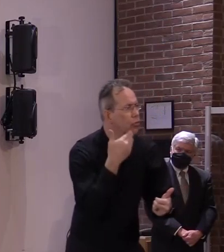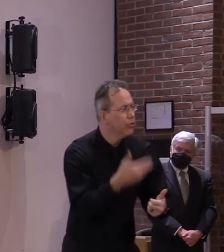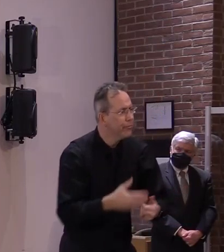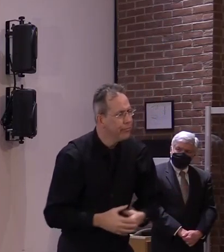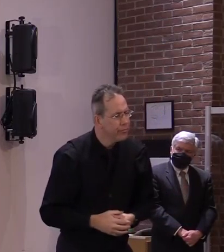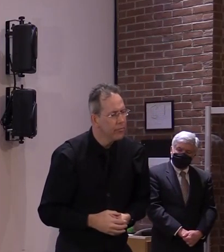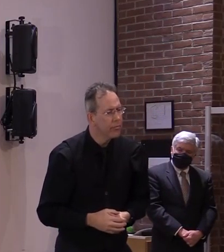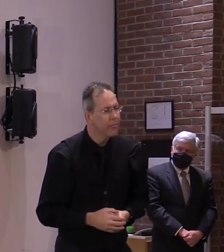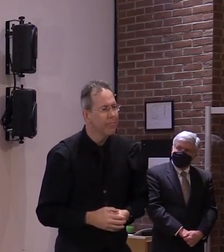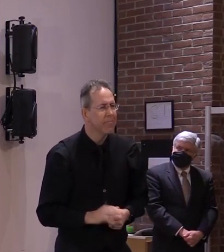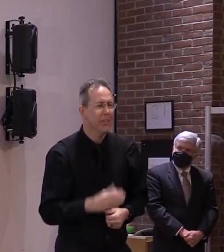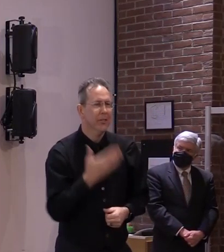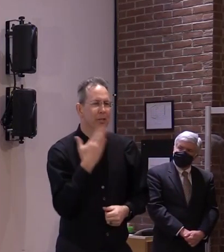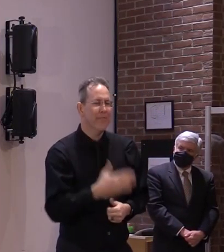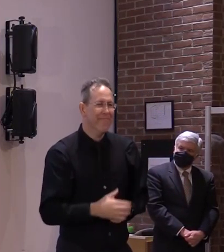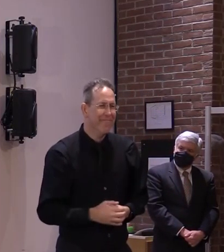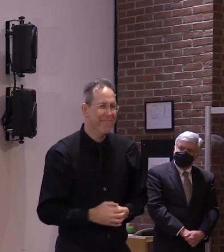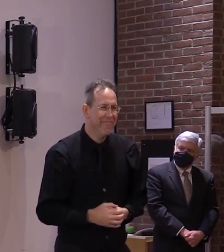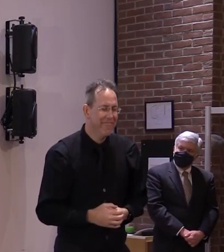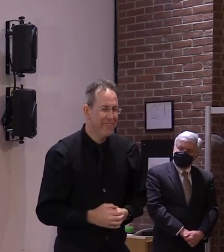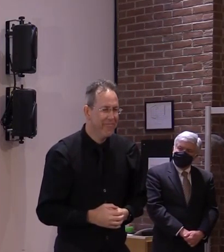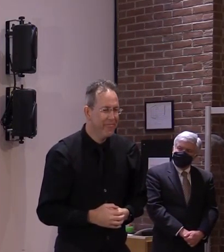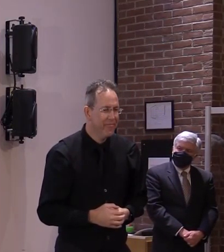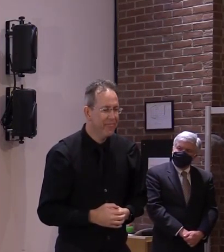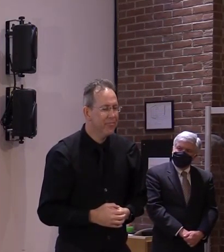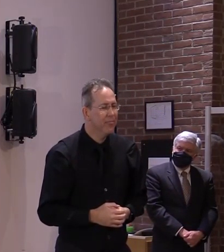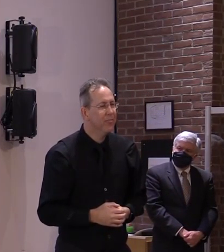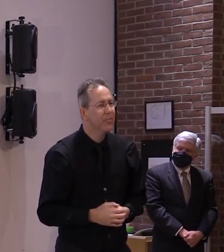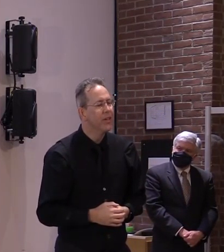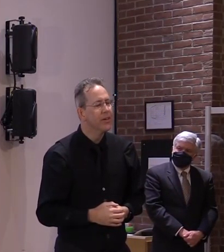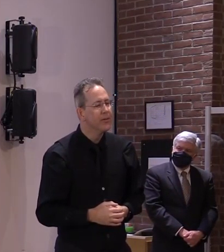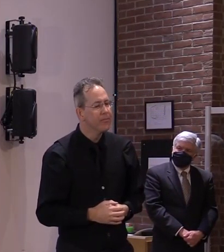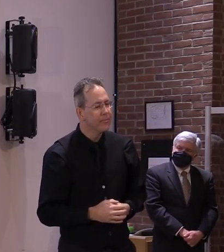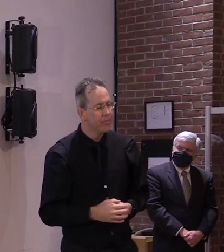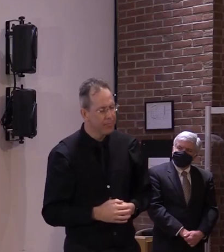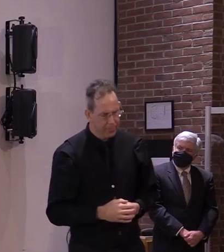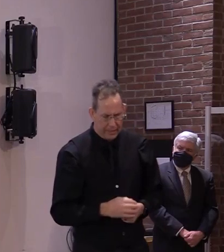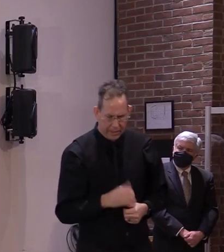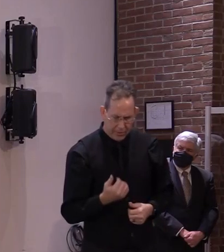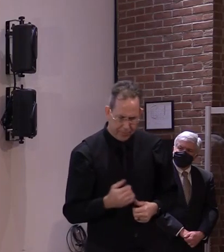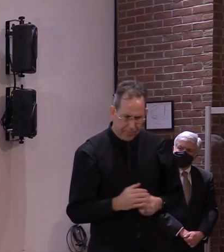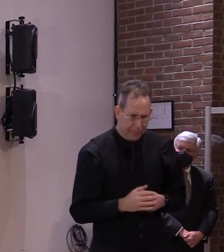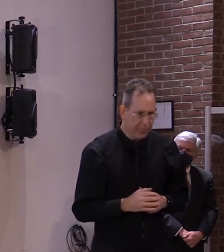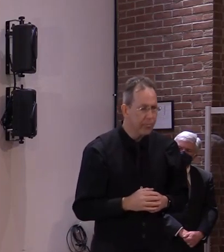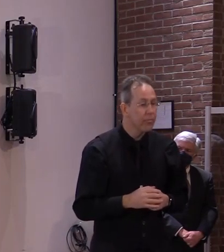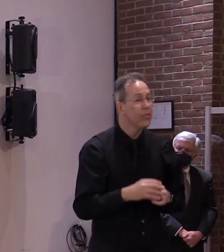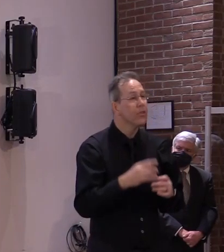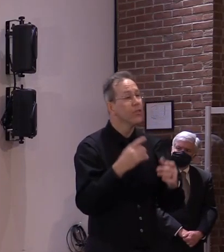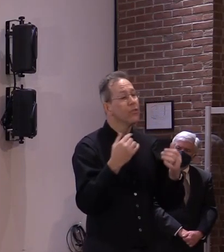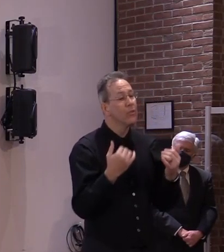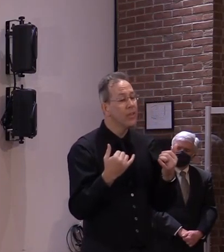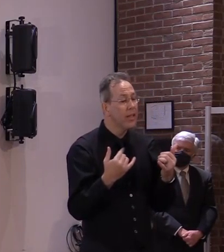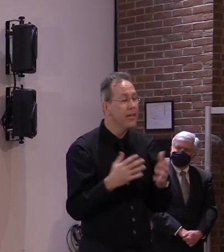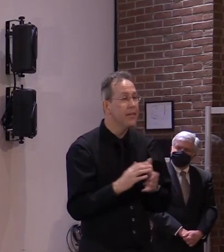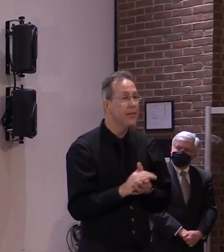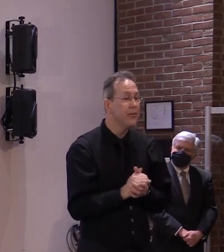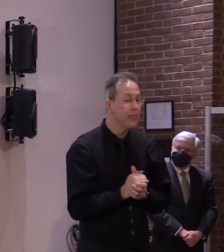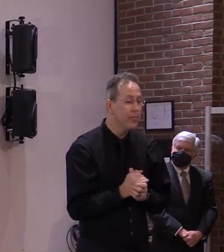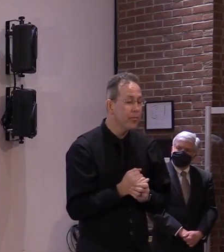comments. In the first 16 minutes today, the Health Department received more